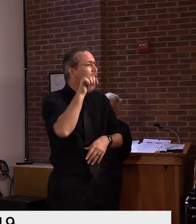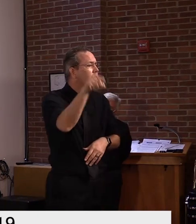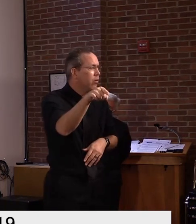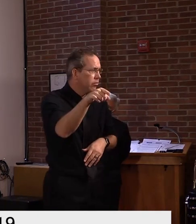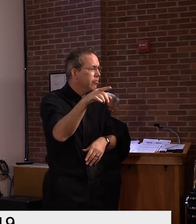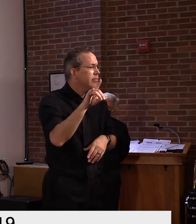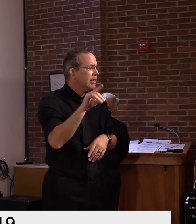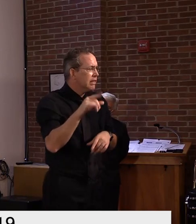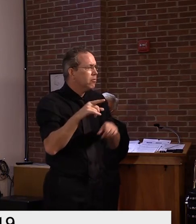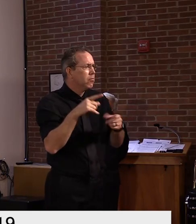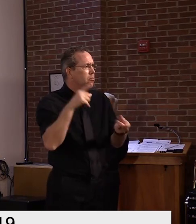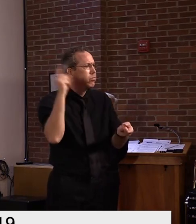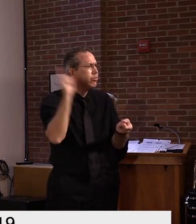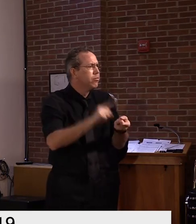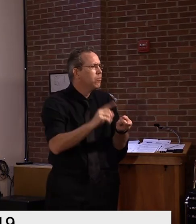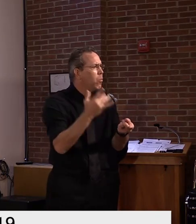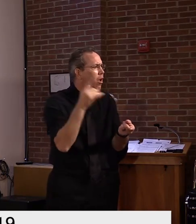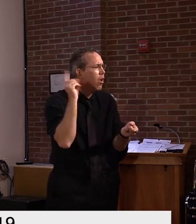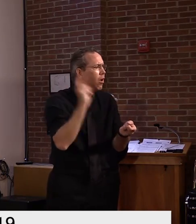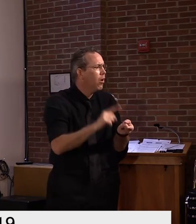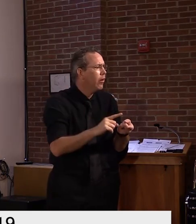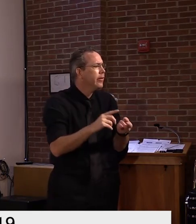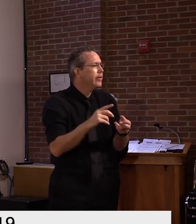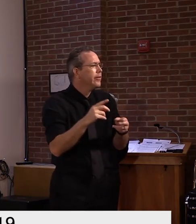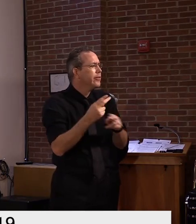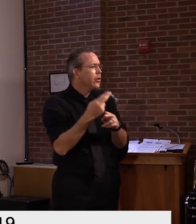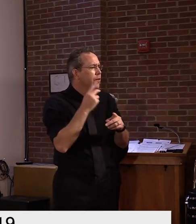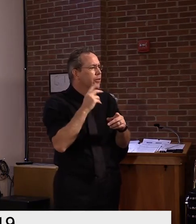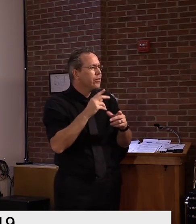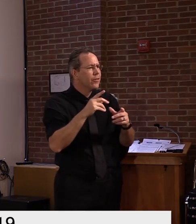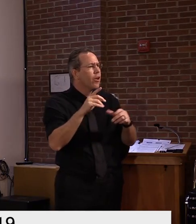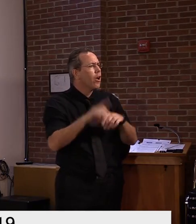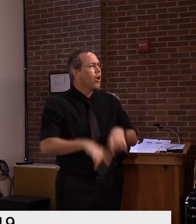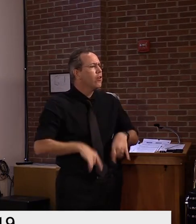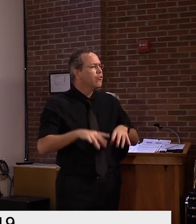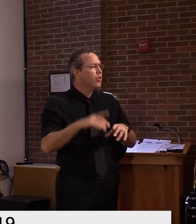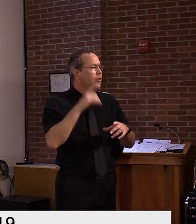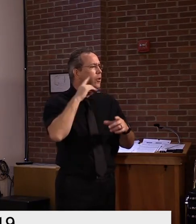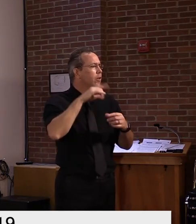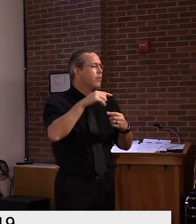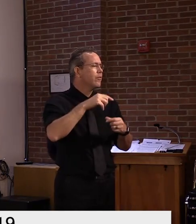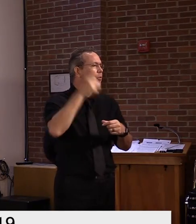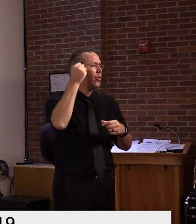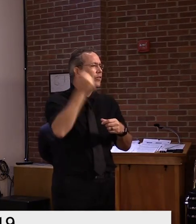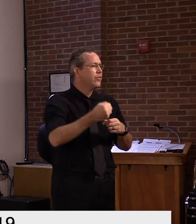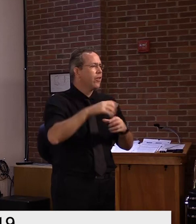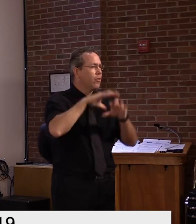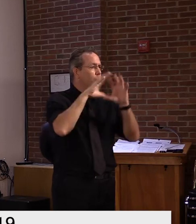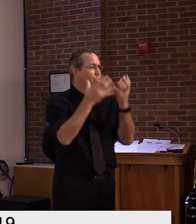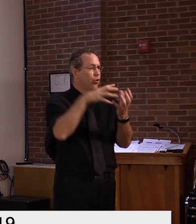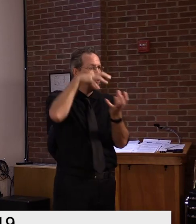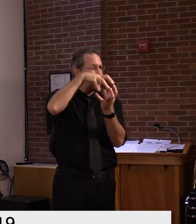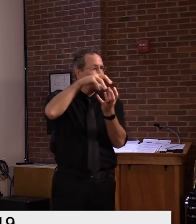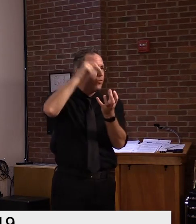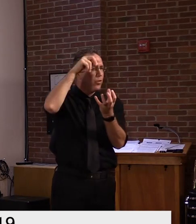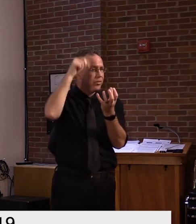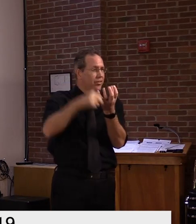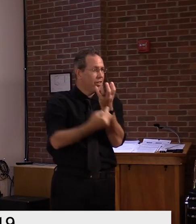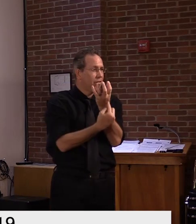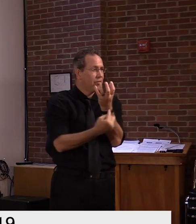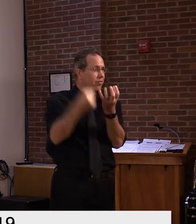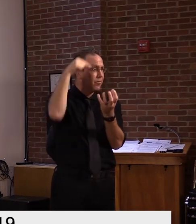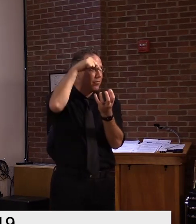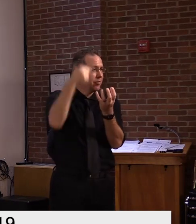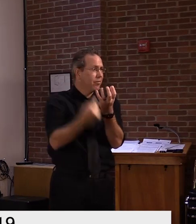year, and obviously, you know, they're opposite to us in their seasons and all of that. Doesn't mean that necessarily